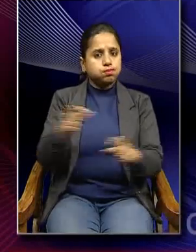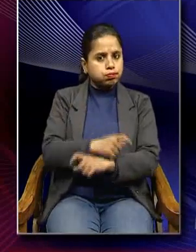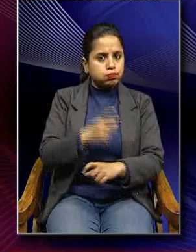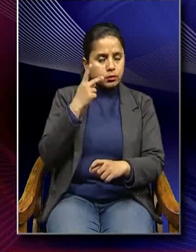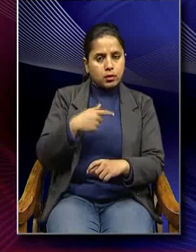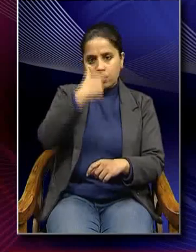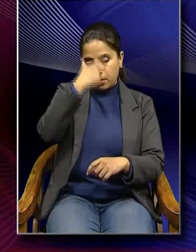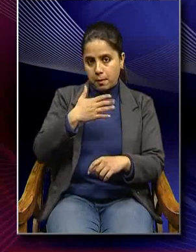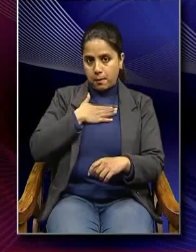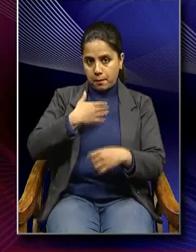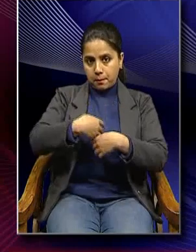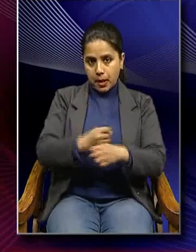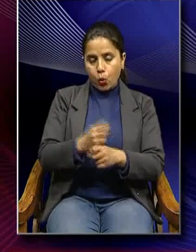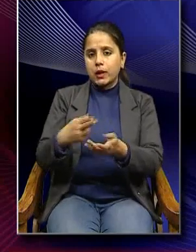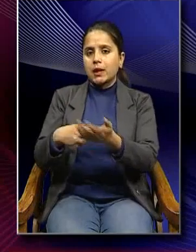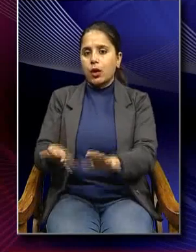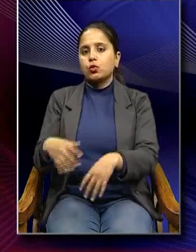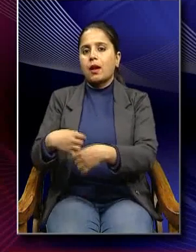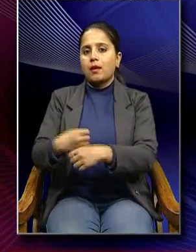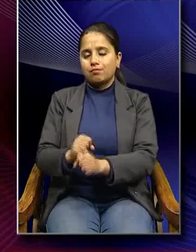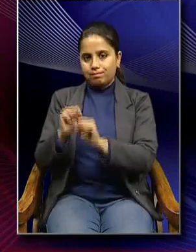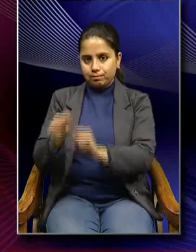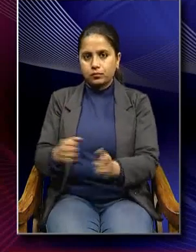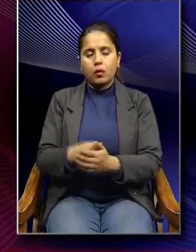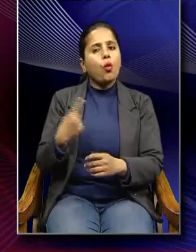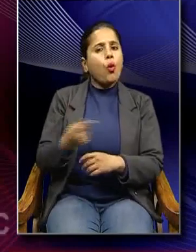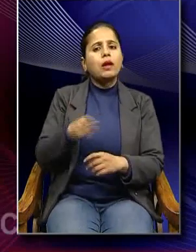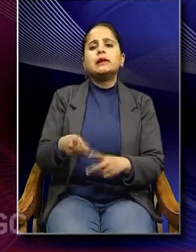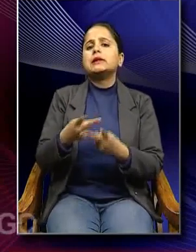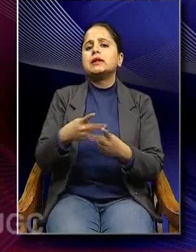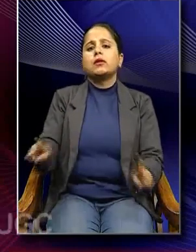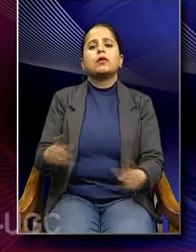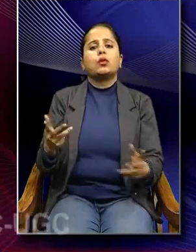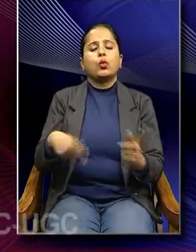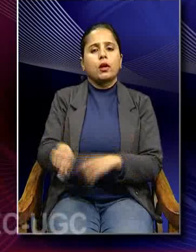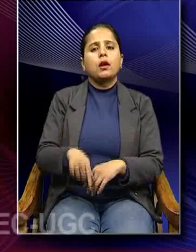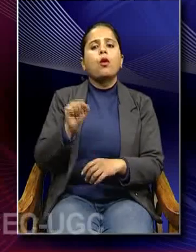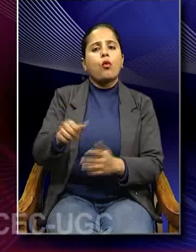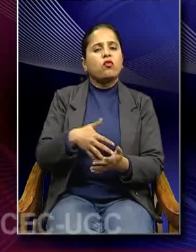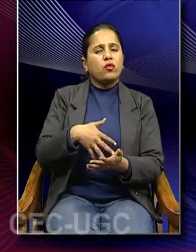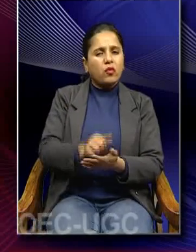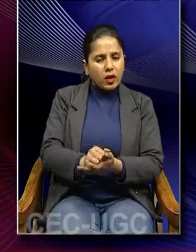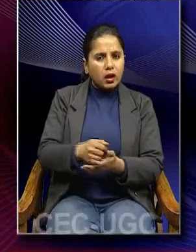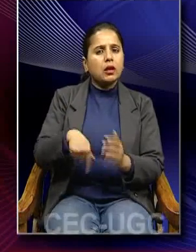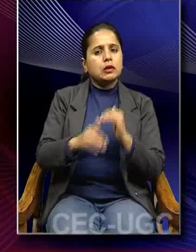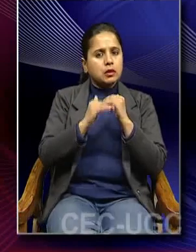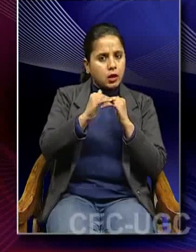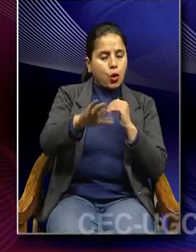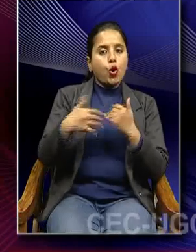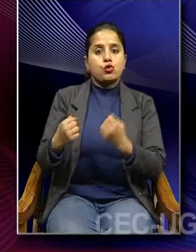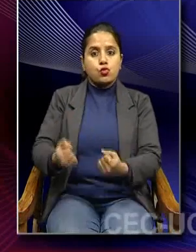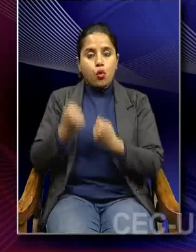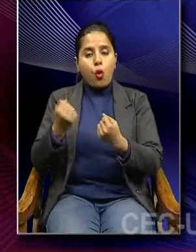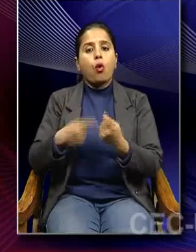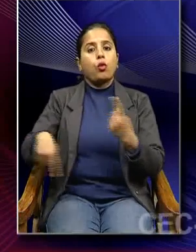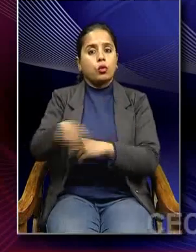the man-made capital and natural capital. The only difference between the weak sustainability and strong